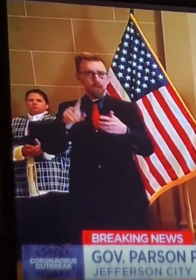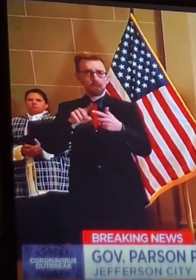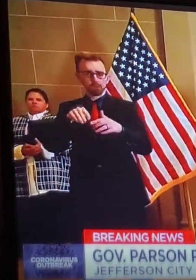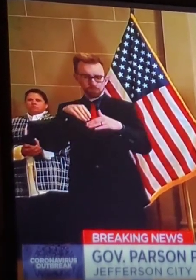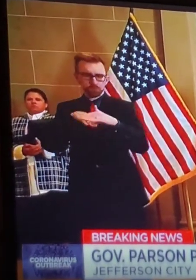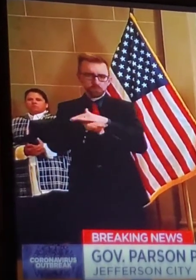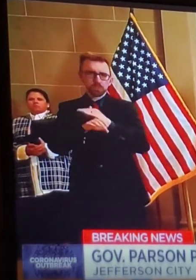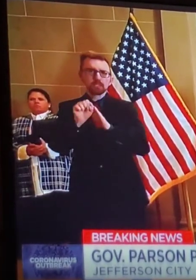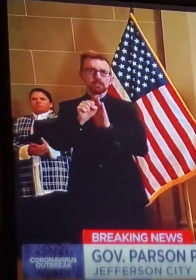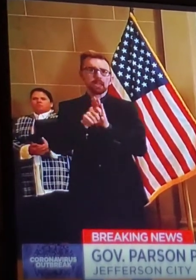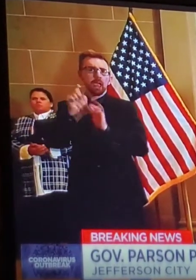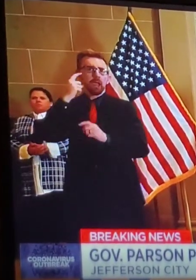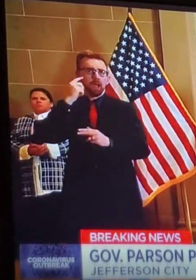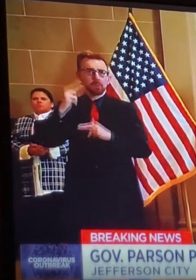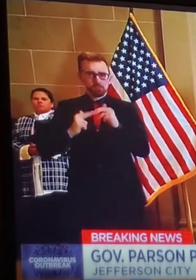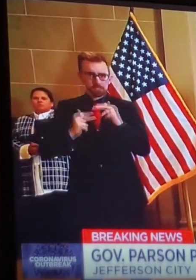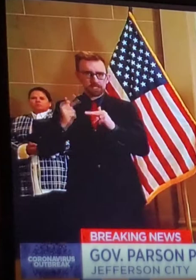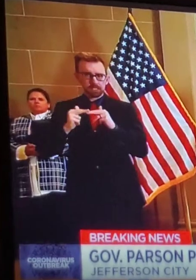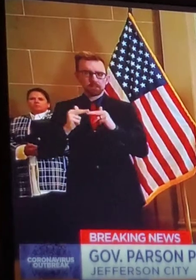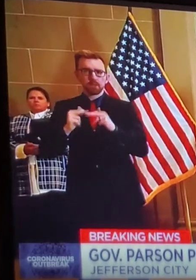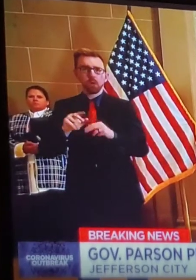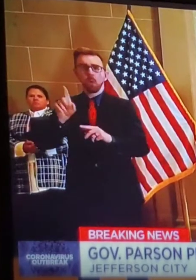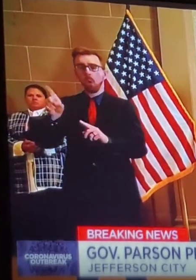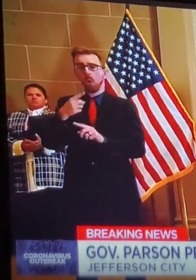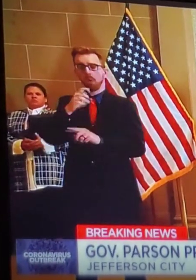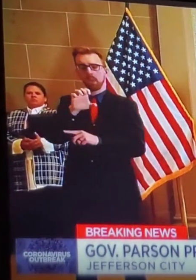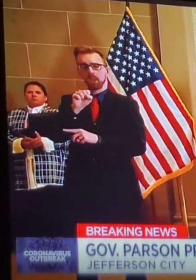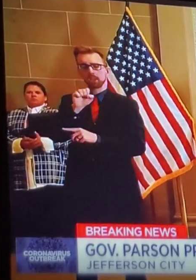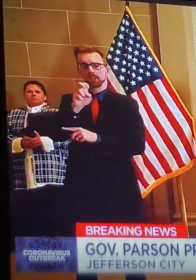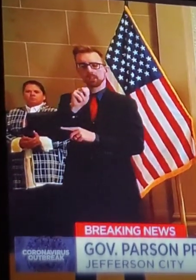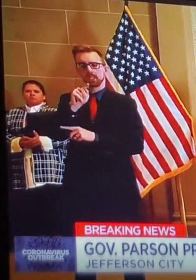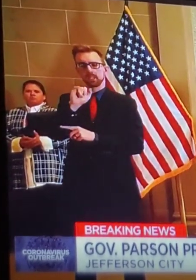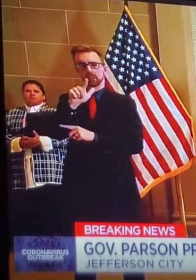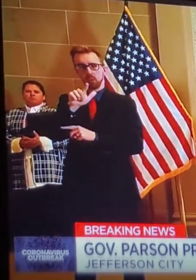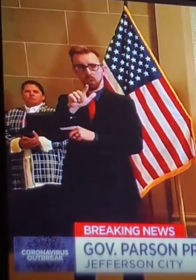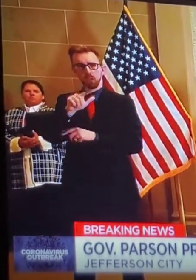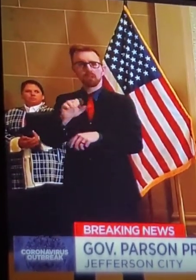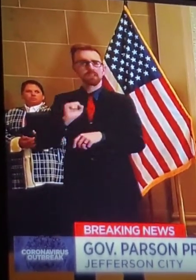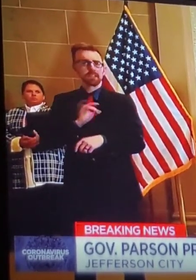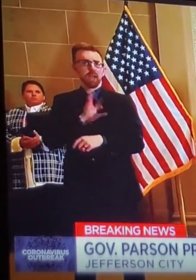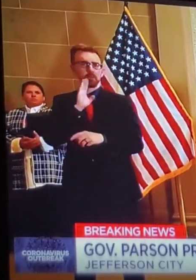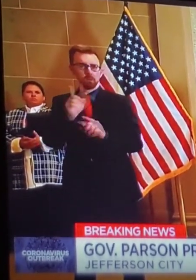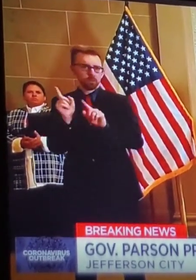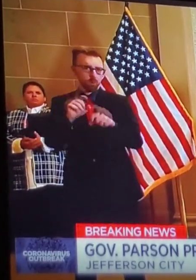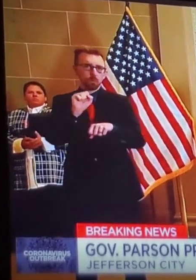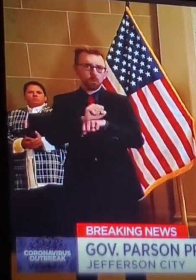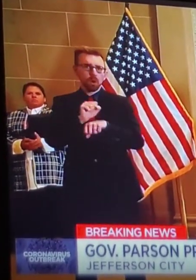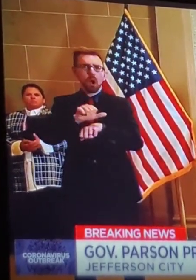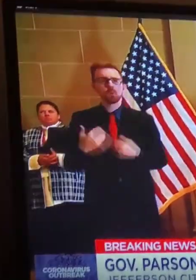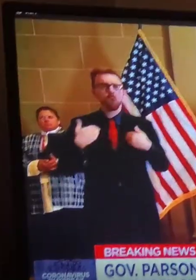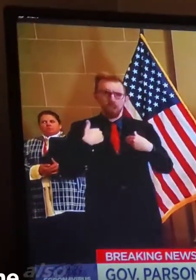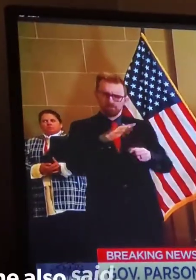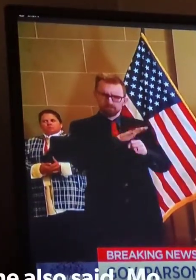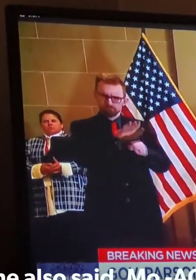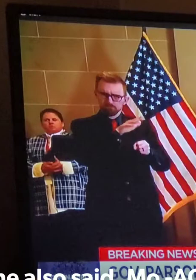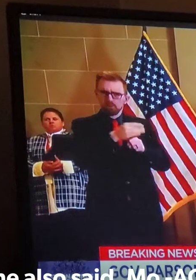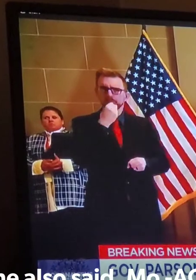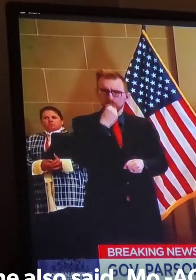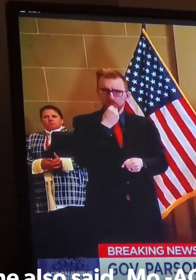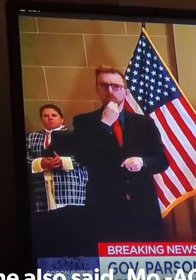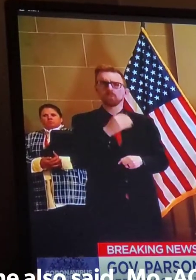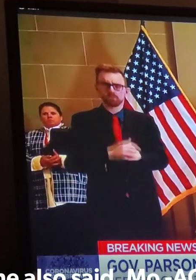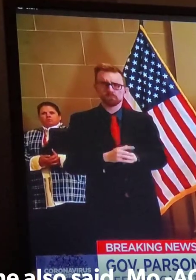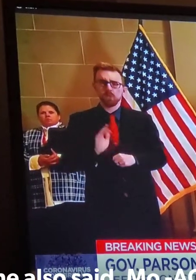capitol building, and only essential personnel will report to work at other state offices. And our